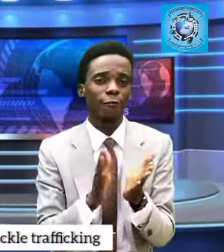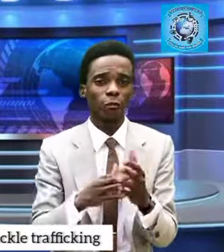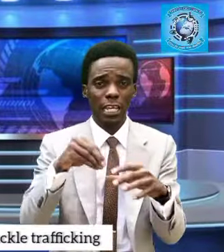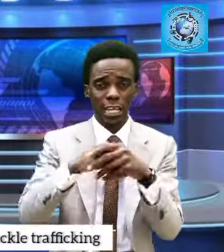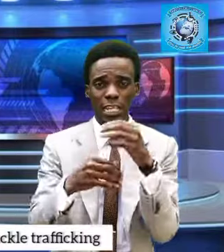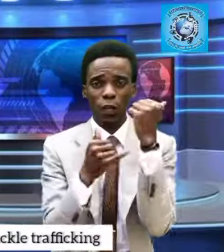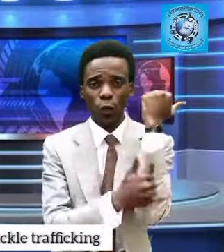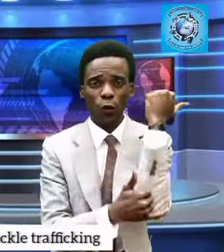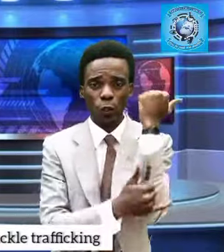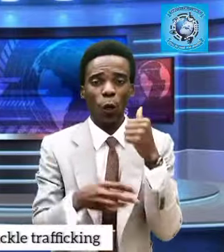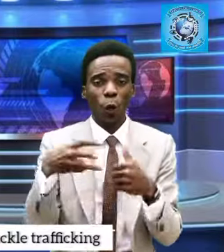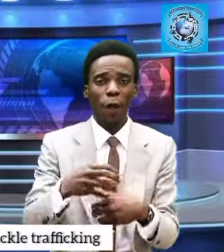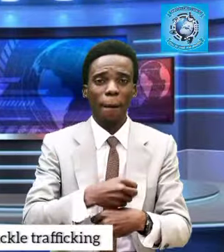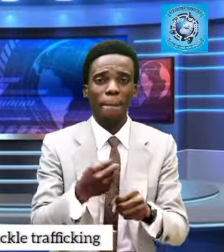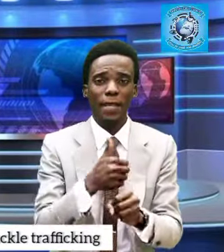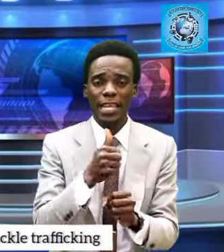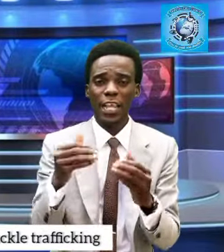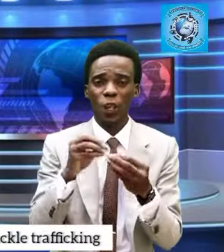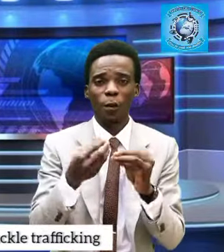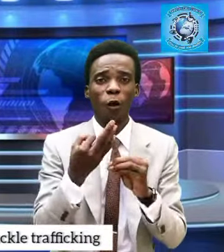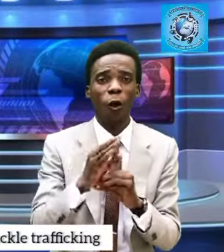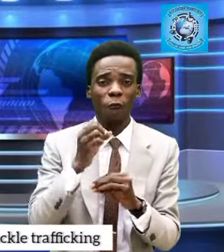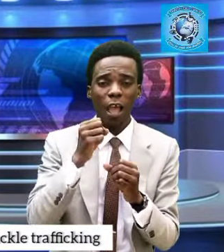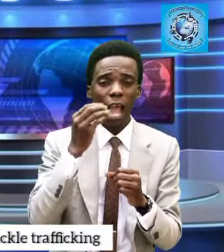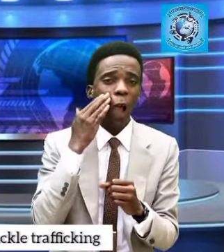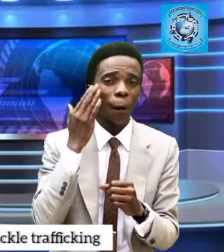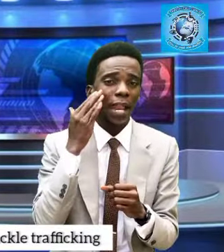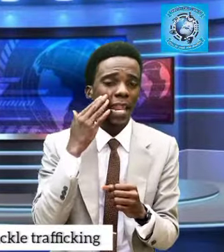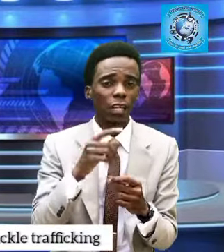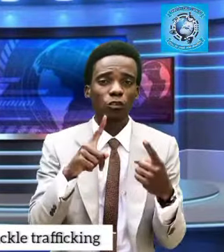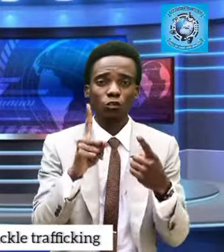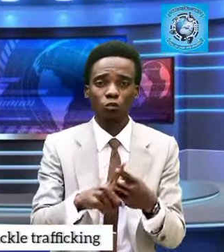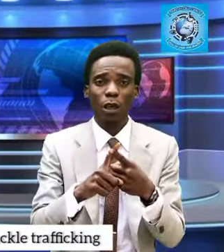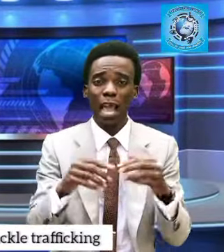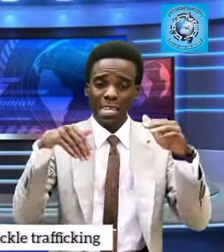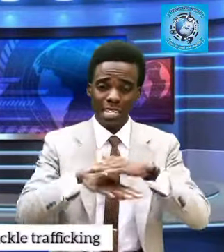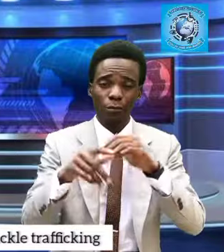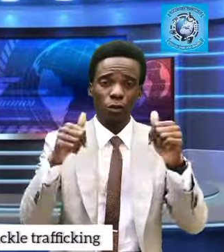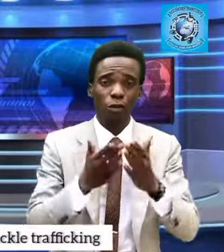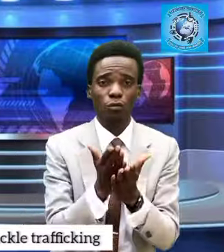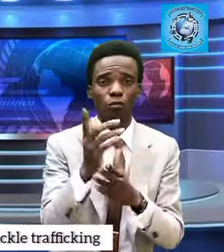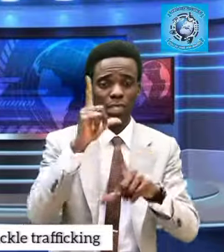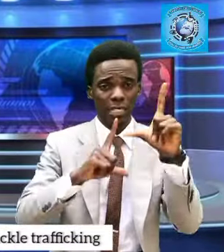country, while making a number of awareness tools accessible through sign language.